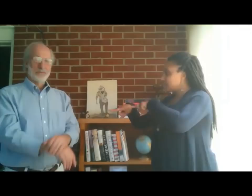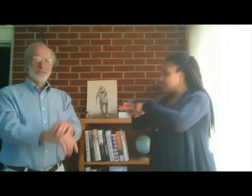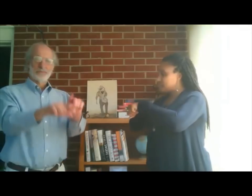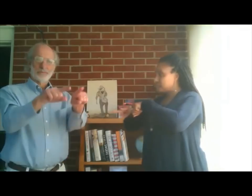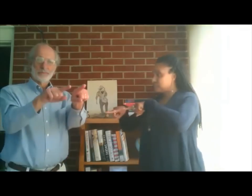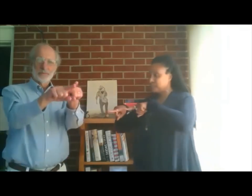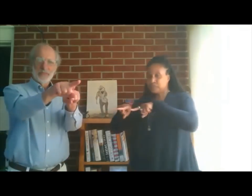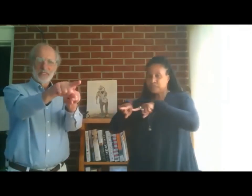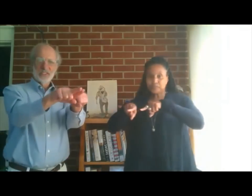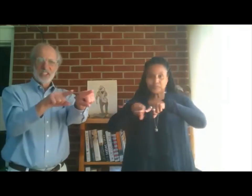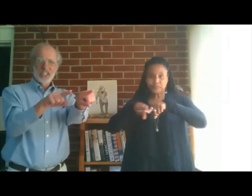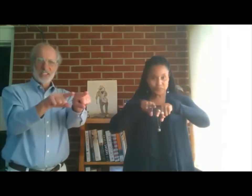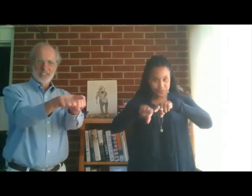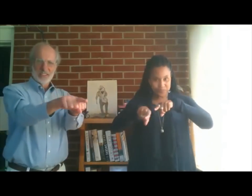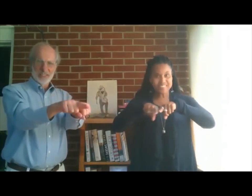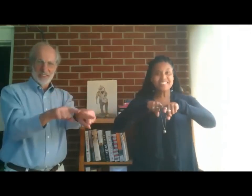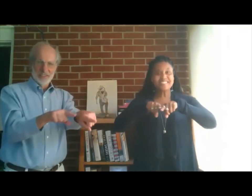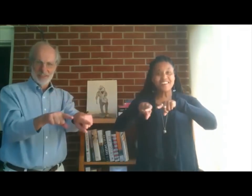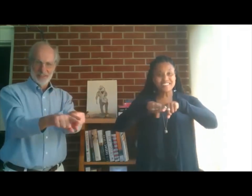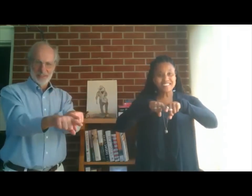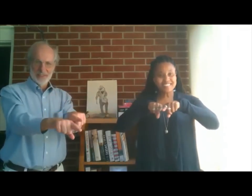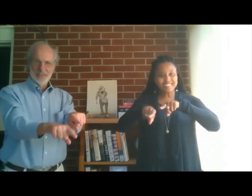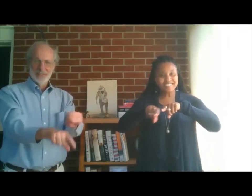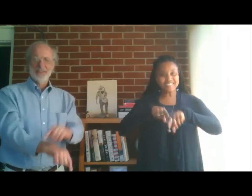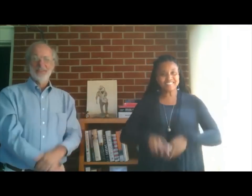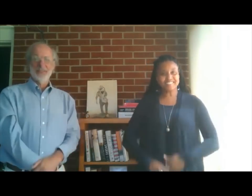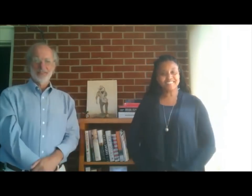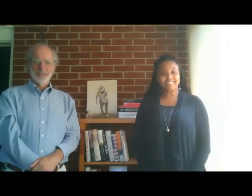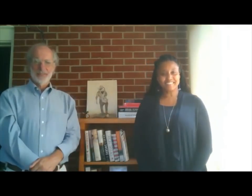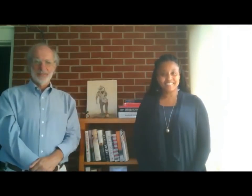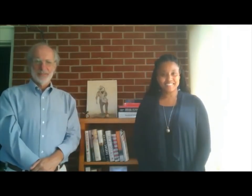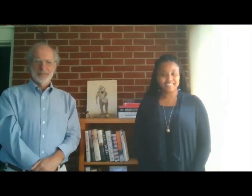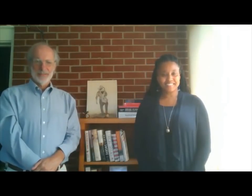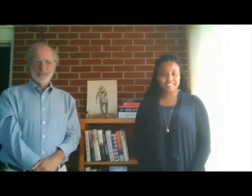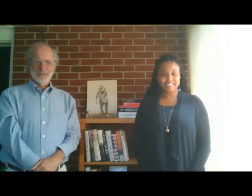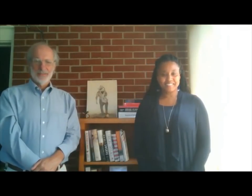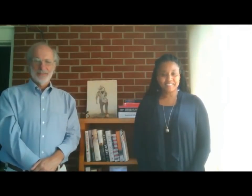Socks. Socks. Socks.